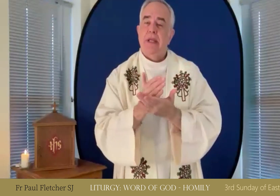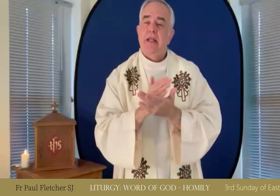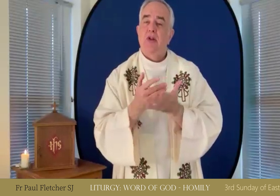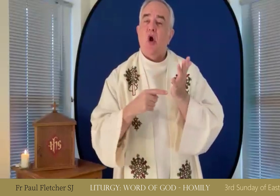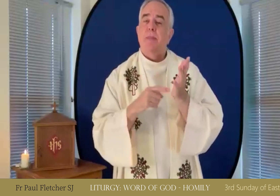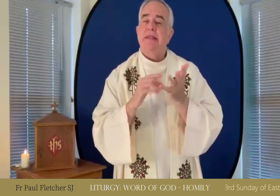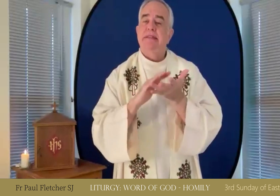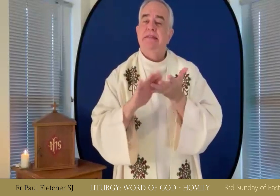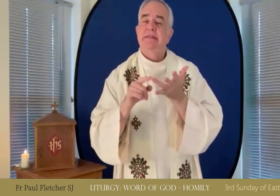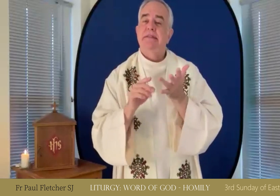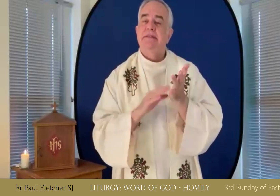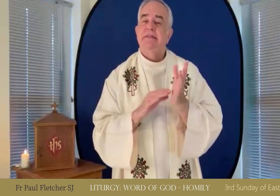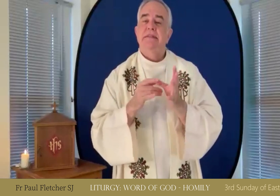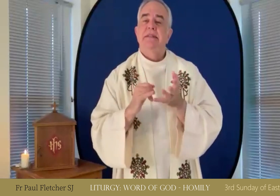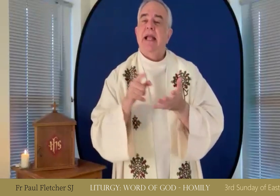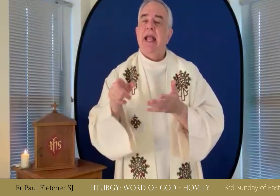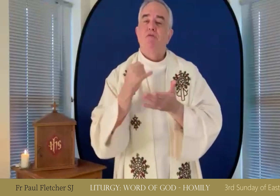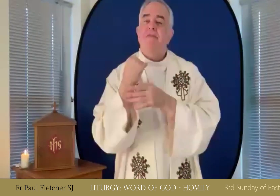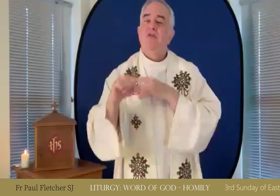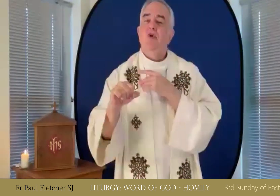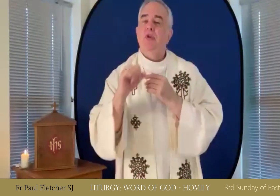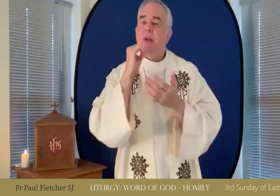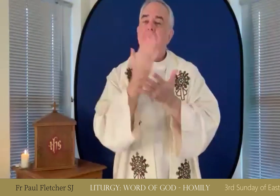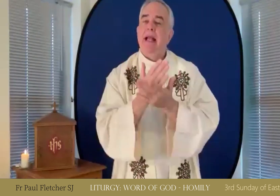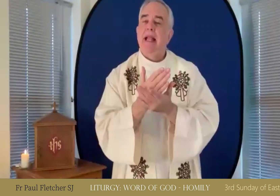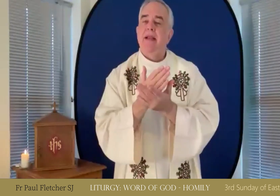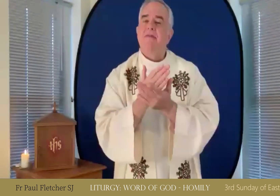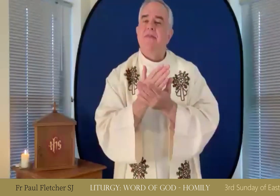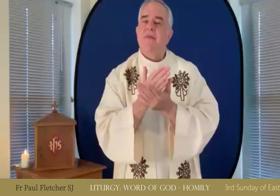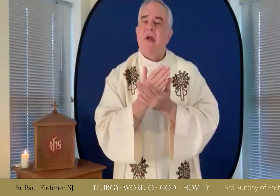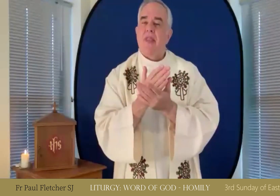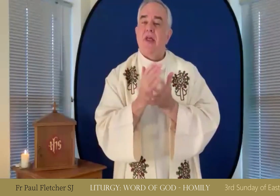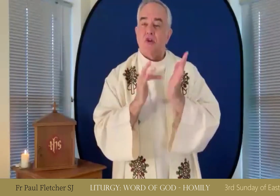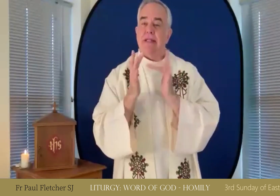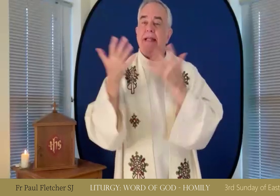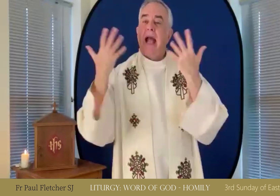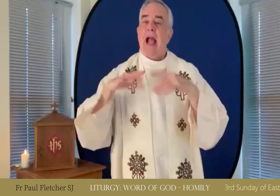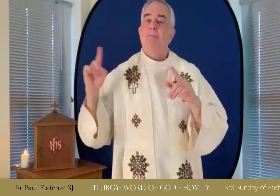doubting Thomas. He refused to believe that Jesus had